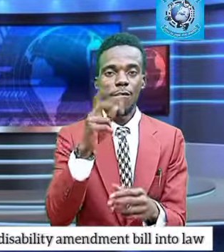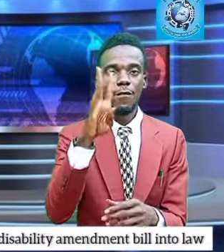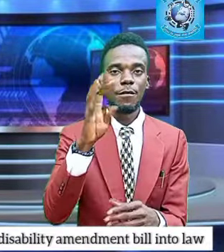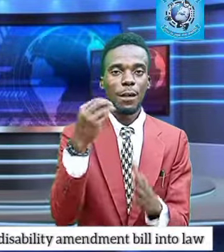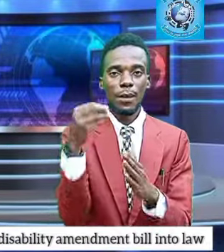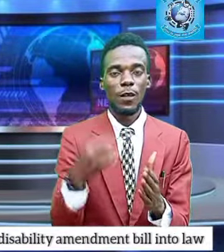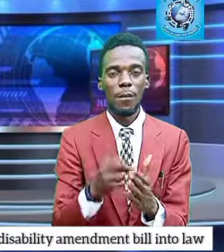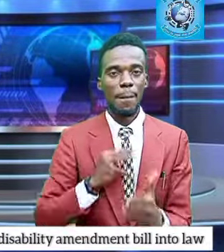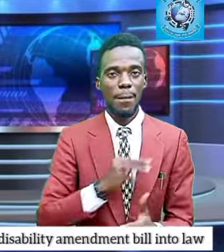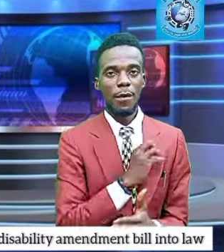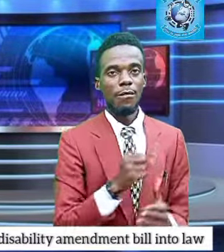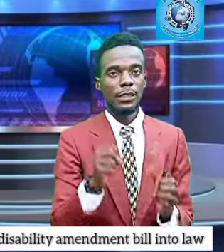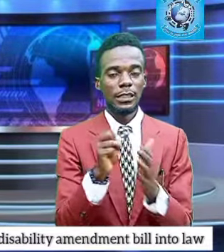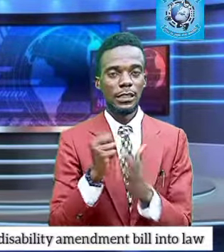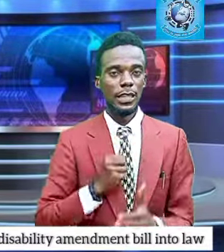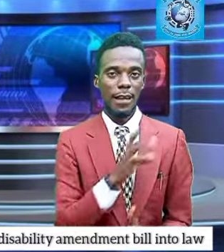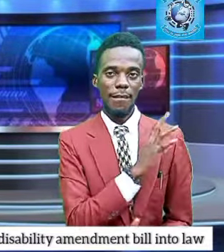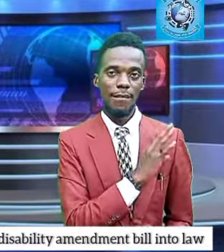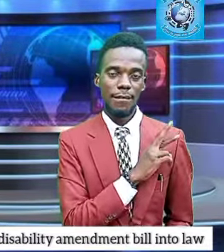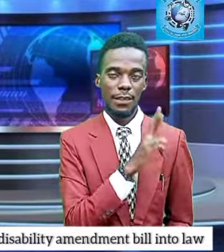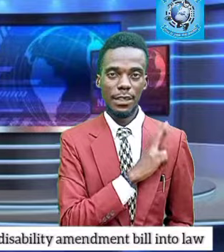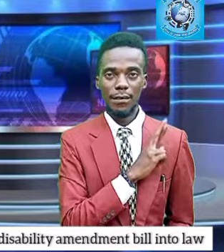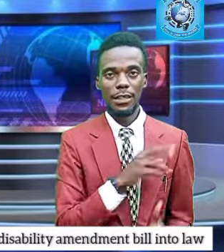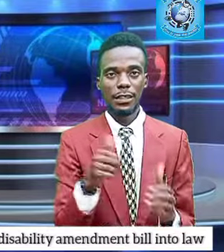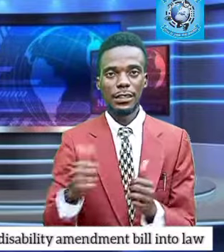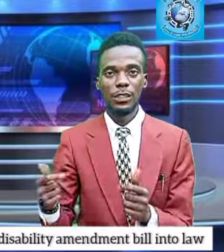of staff agency to be persons with disabilities.